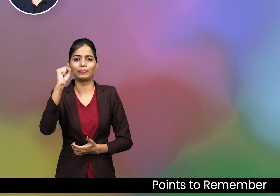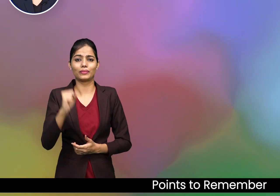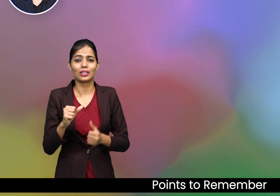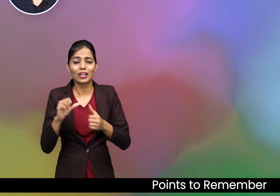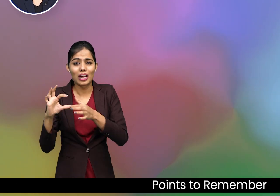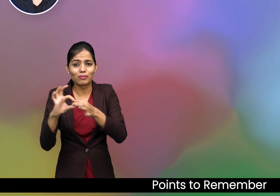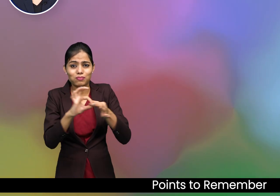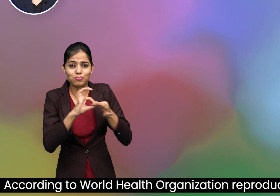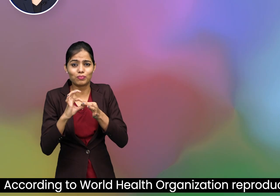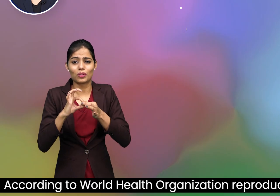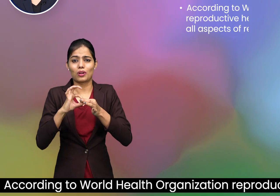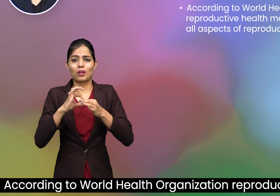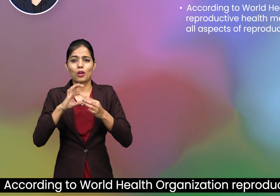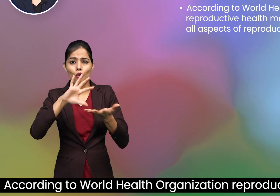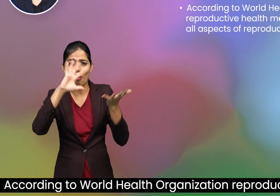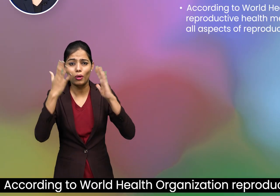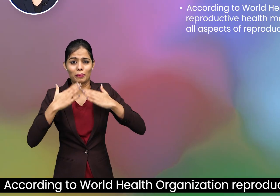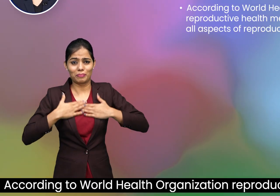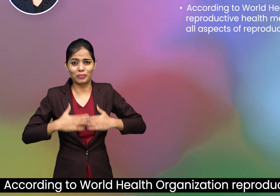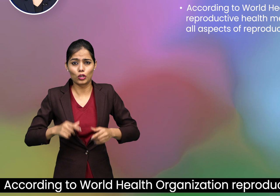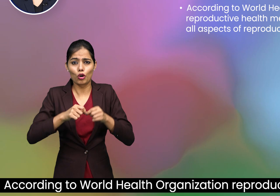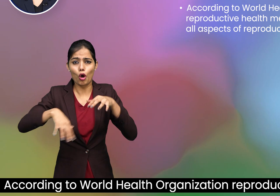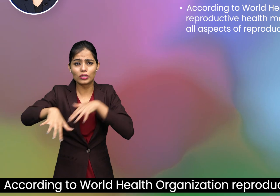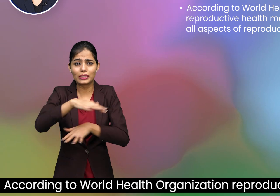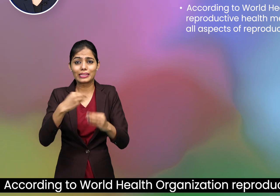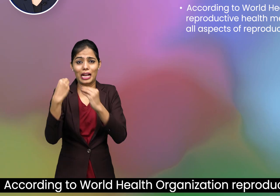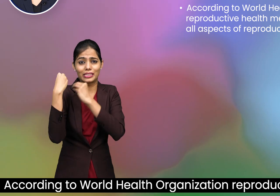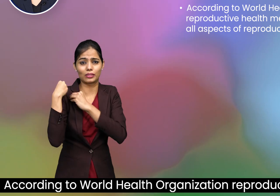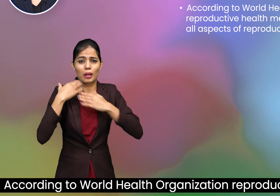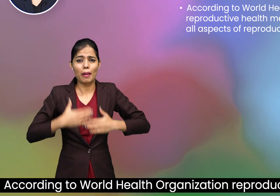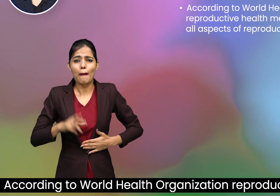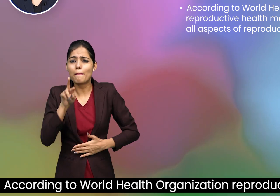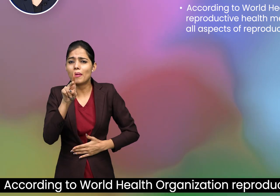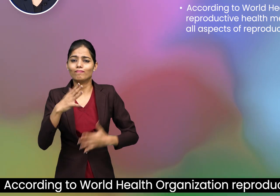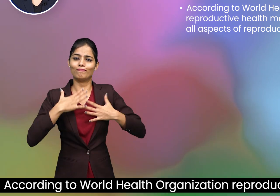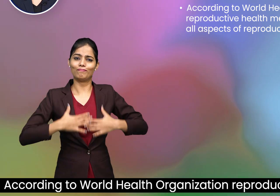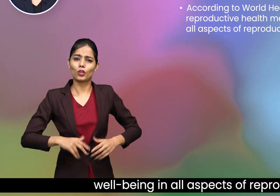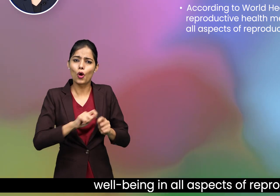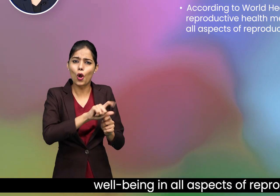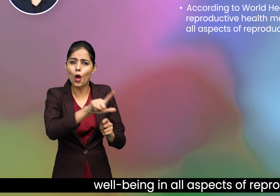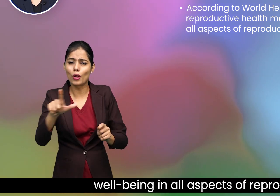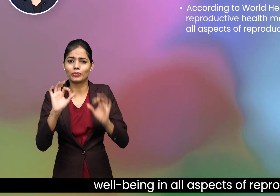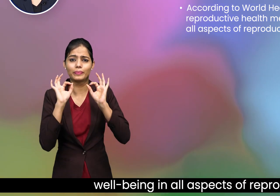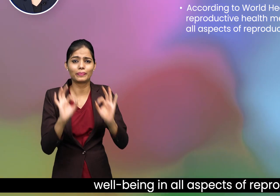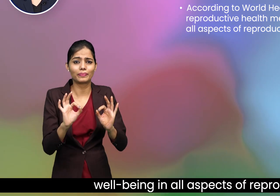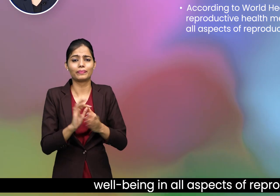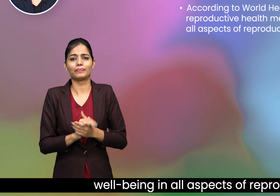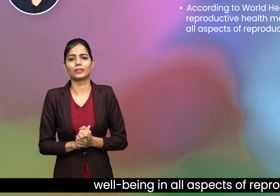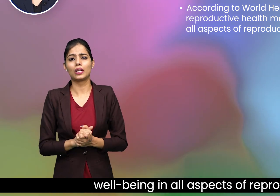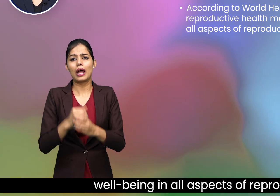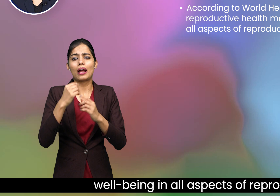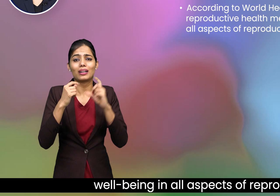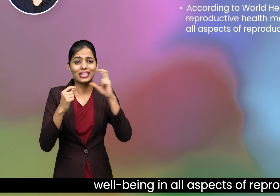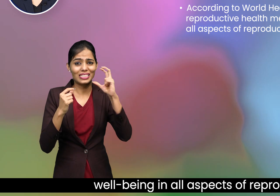remember. According to World Health Organization, reproductive health means total well-being in